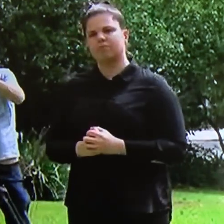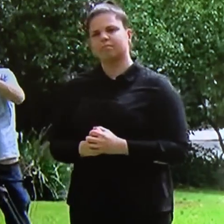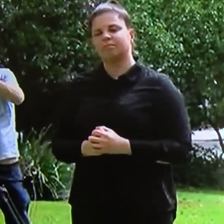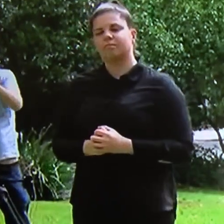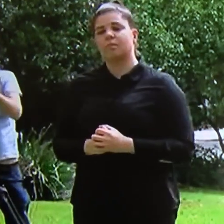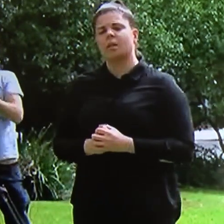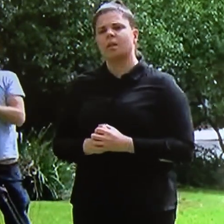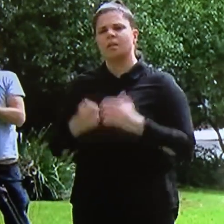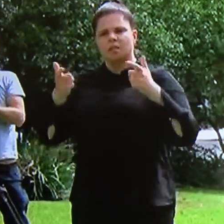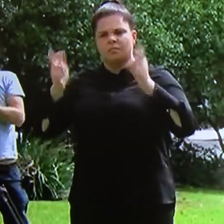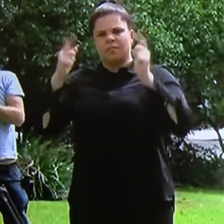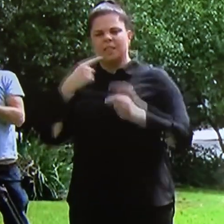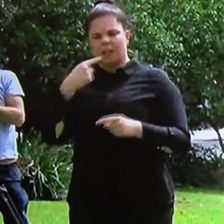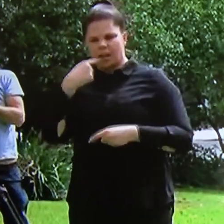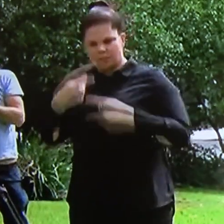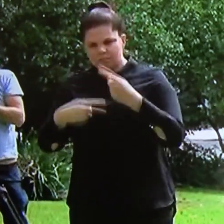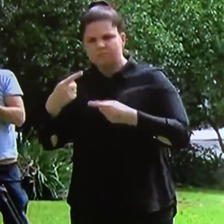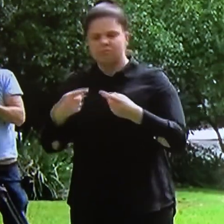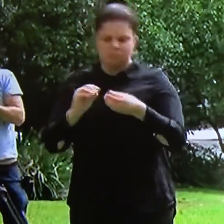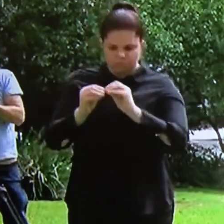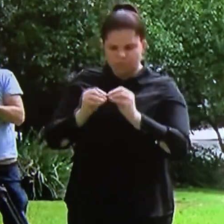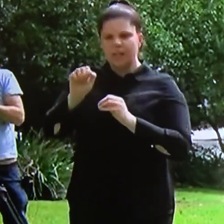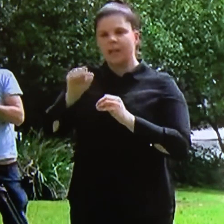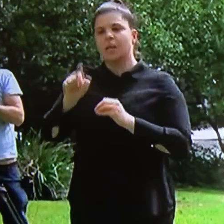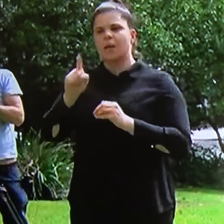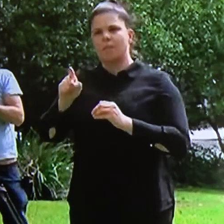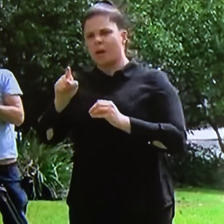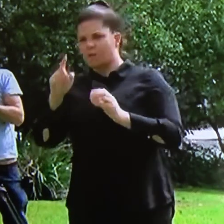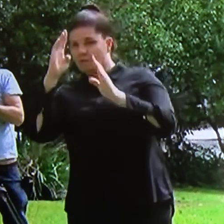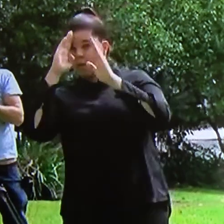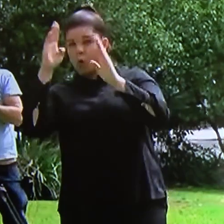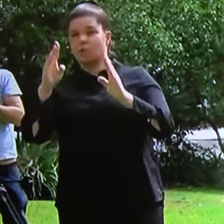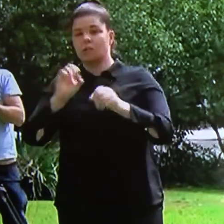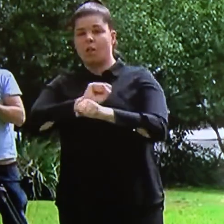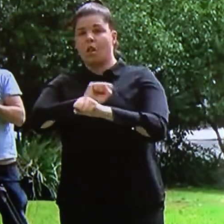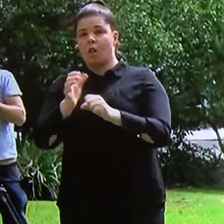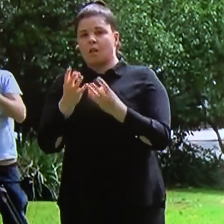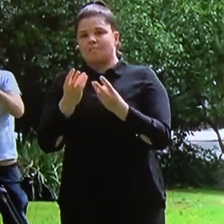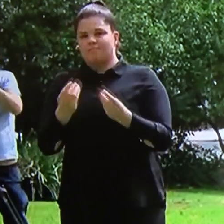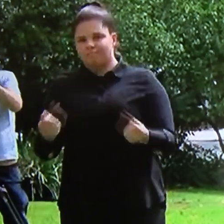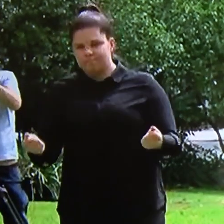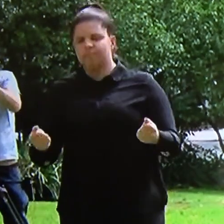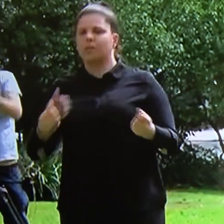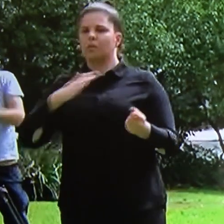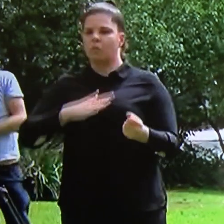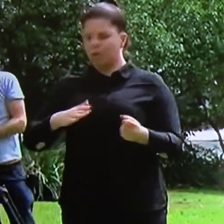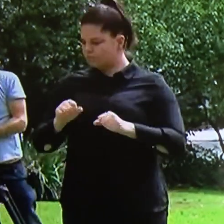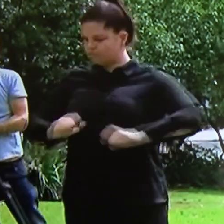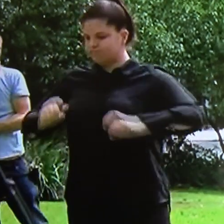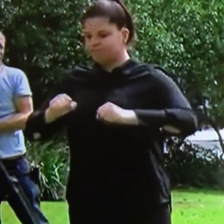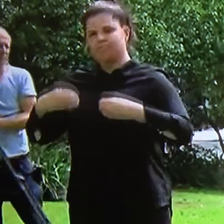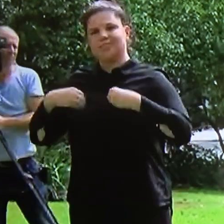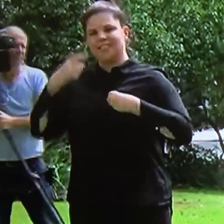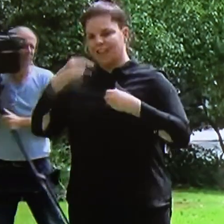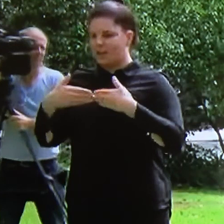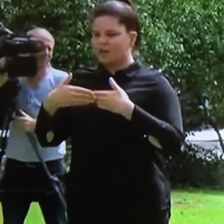in relation to it with the National Cabinet is we've got to get to the other side. And to get to the other side is to make sure that businesses